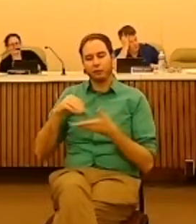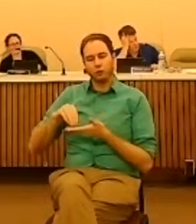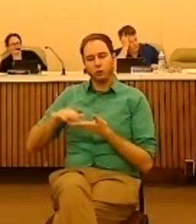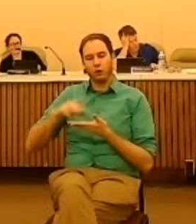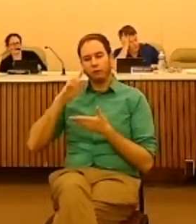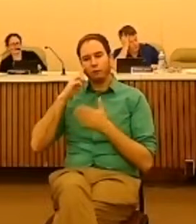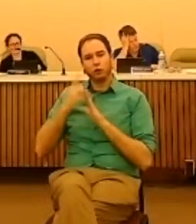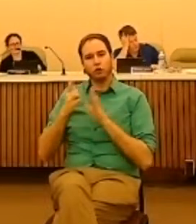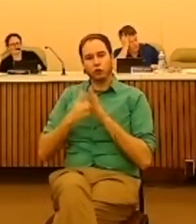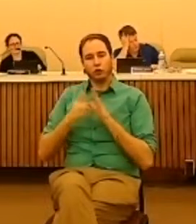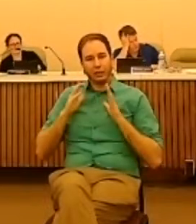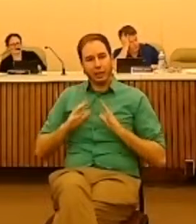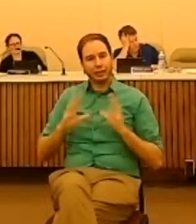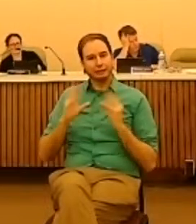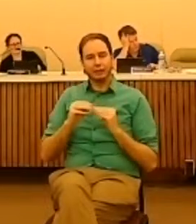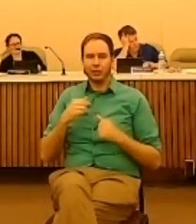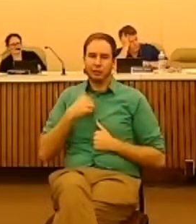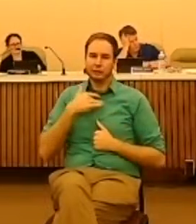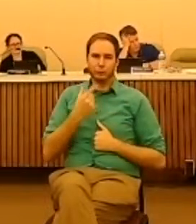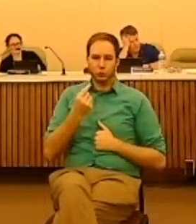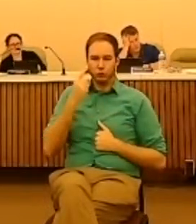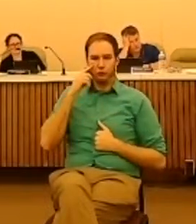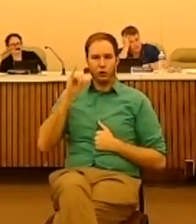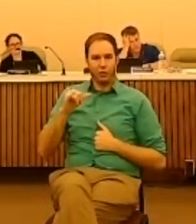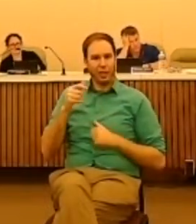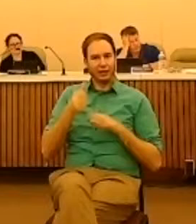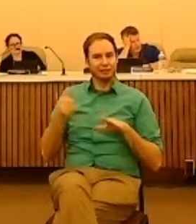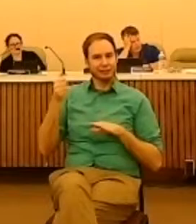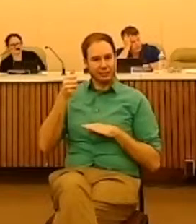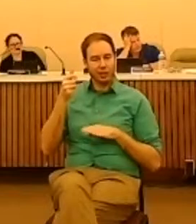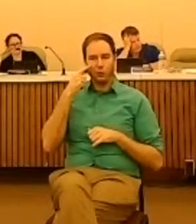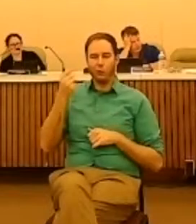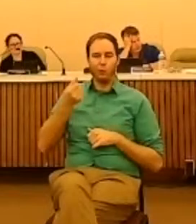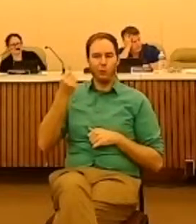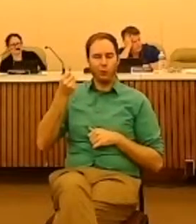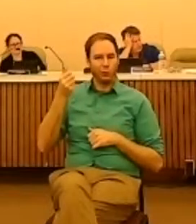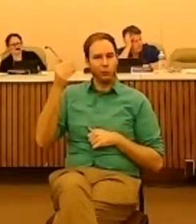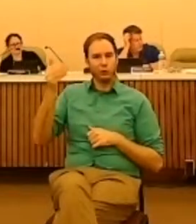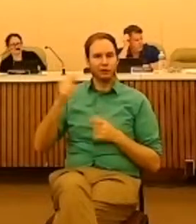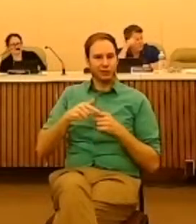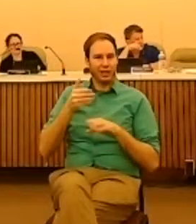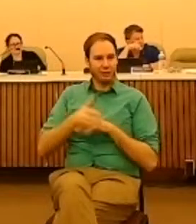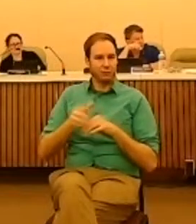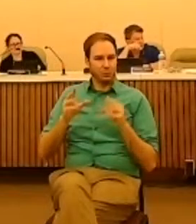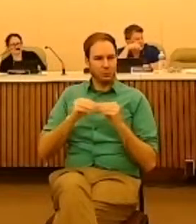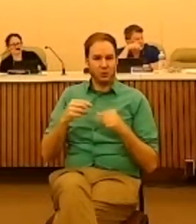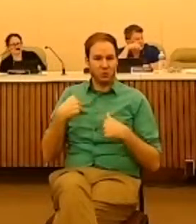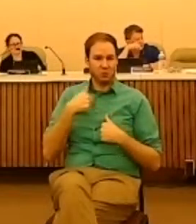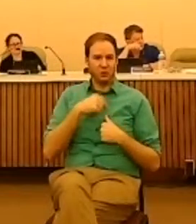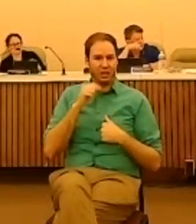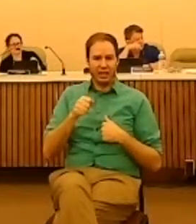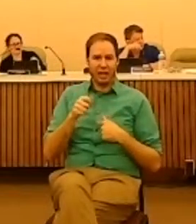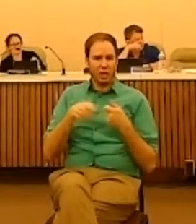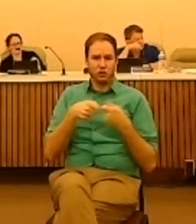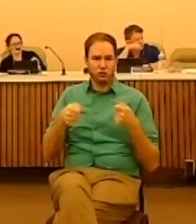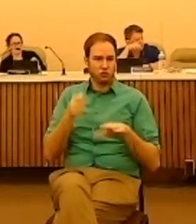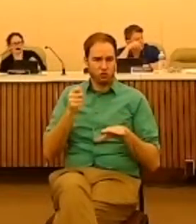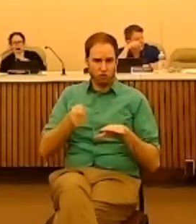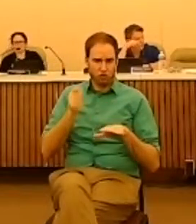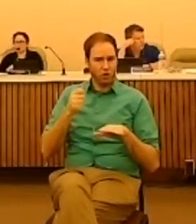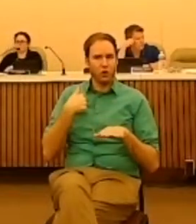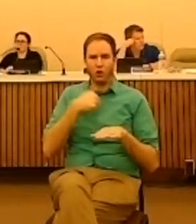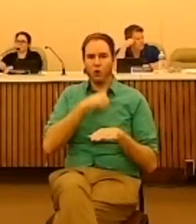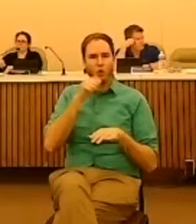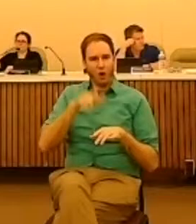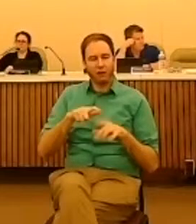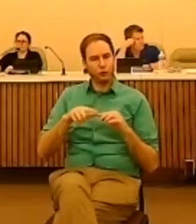session. However, I'm going to do what we typically do with executive sessions and hold that after the meeting. In fact, we can actually adjourn. We don't have to